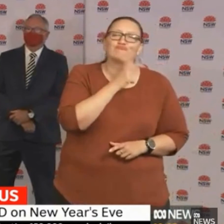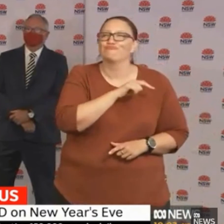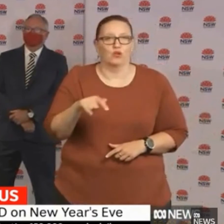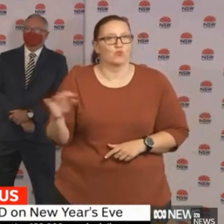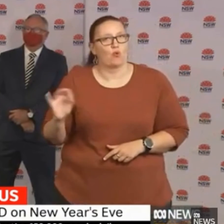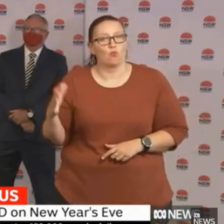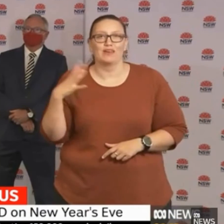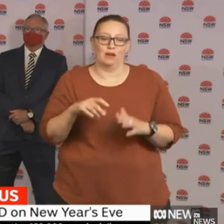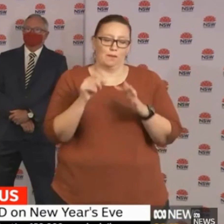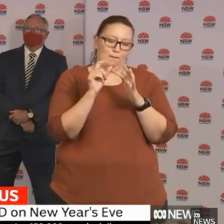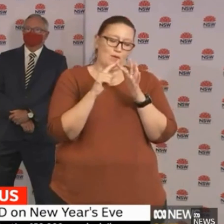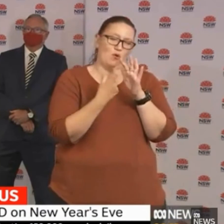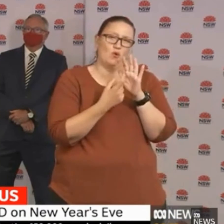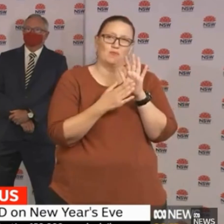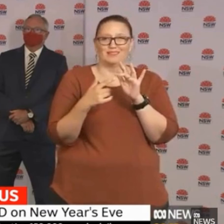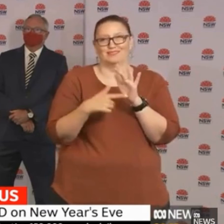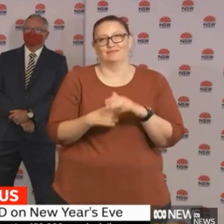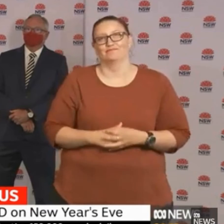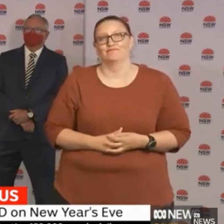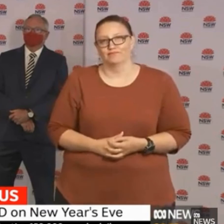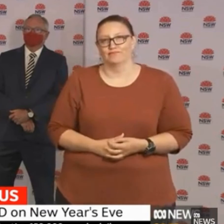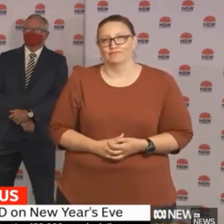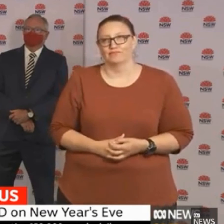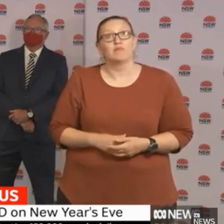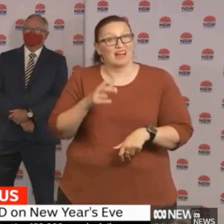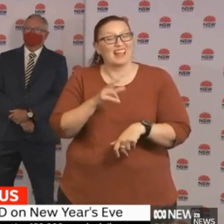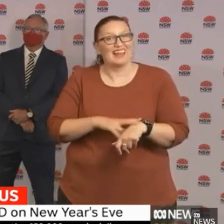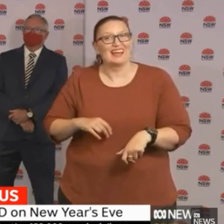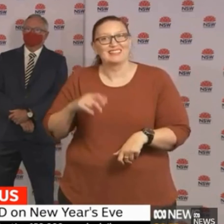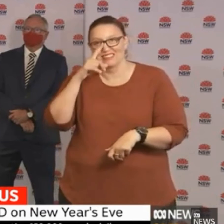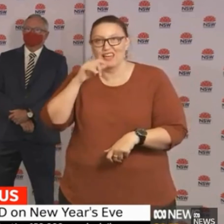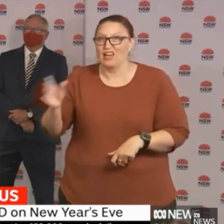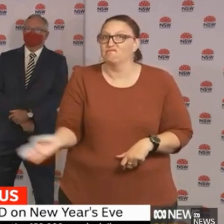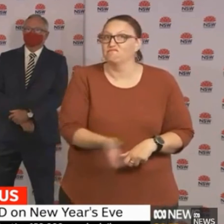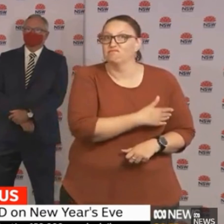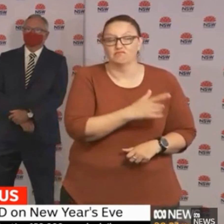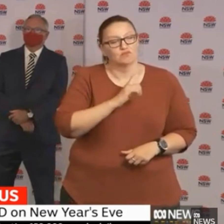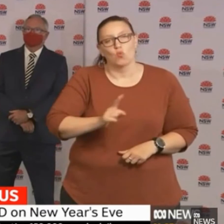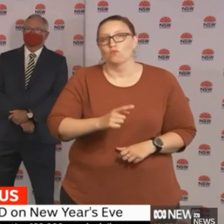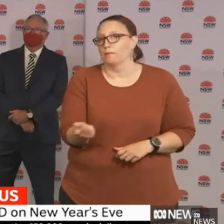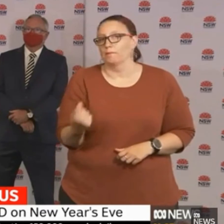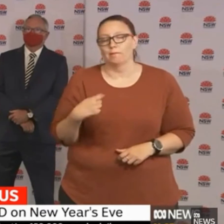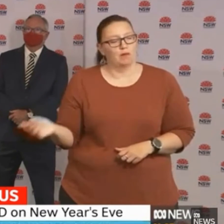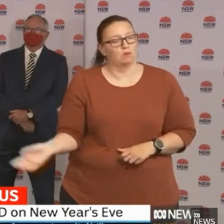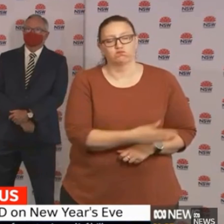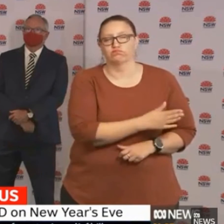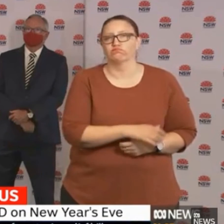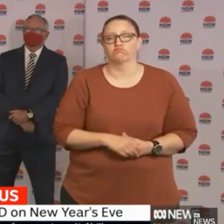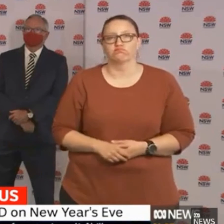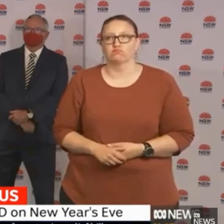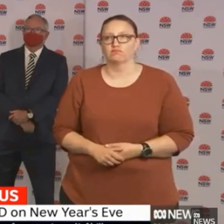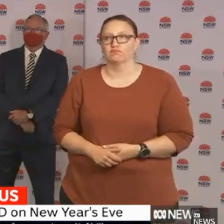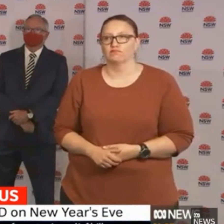makes the job of our police much easier, but it also means police, and I say this to businesses because we know you're doing it